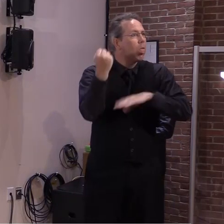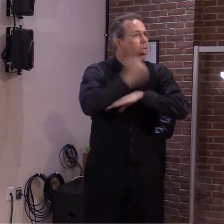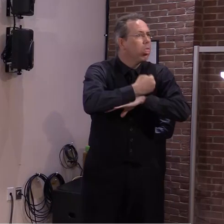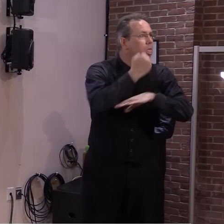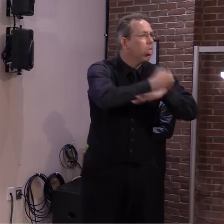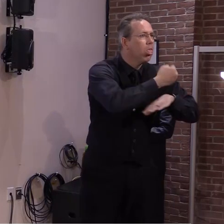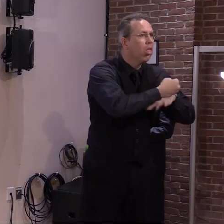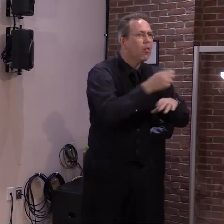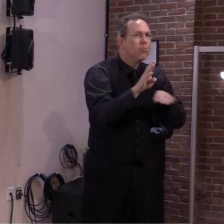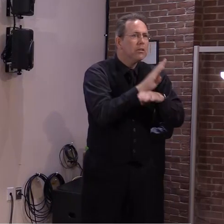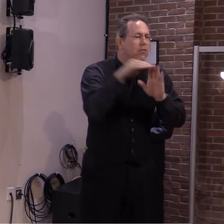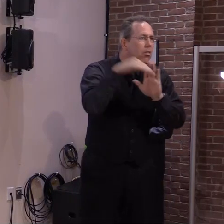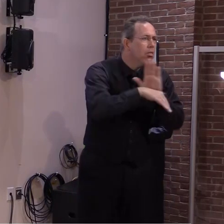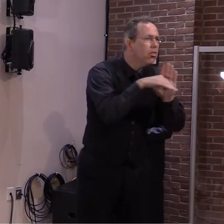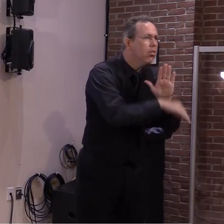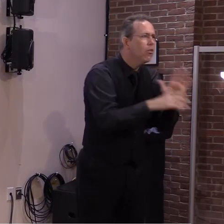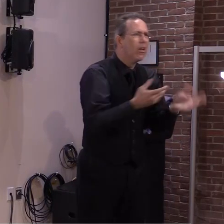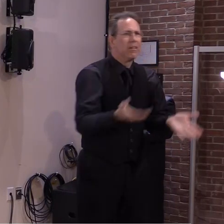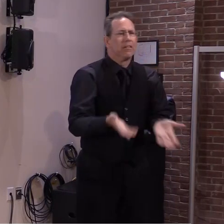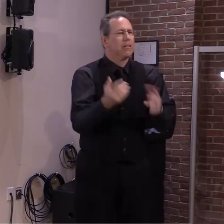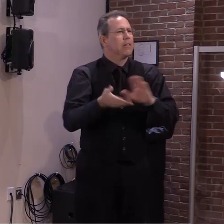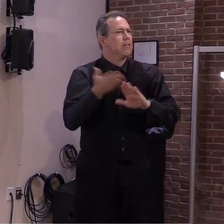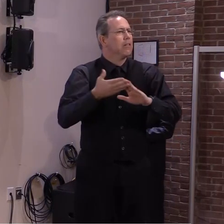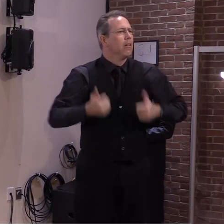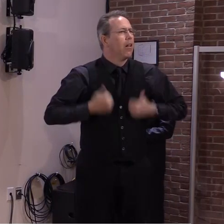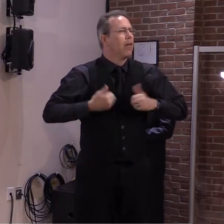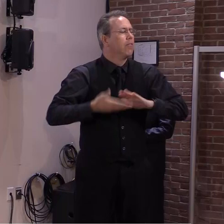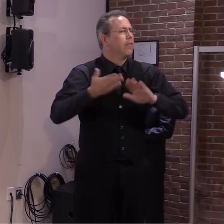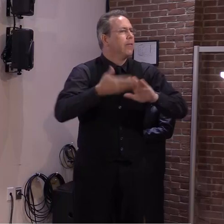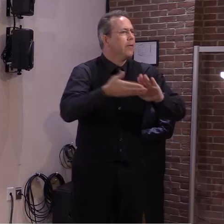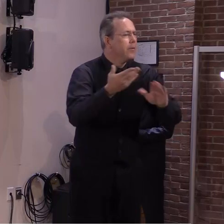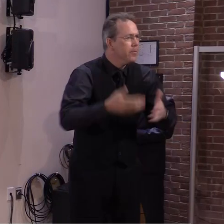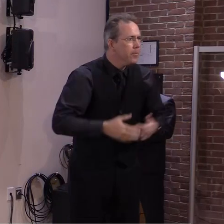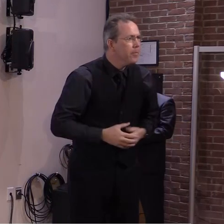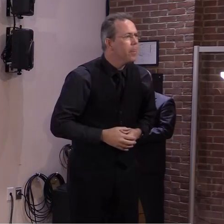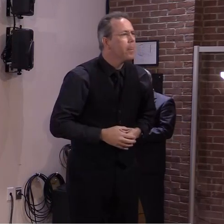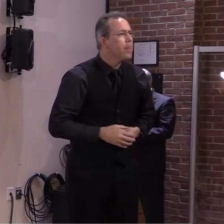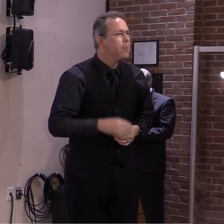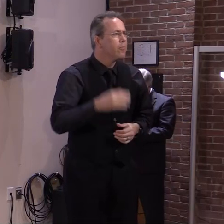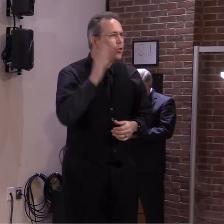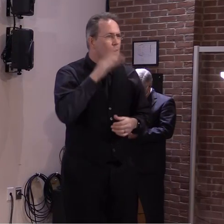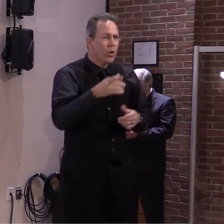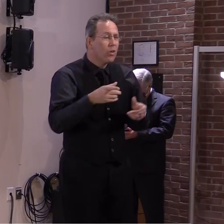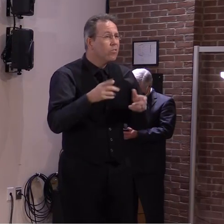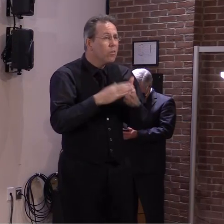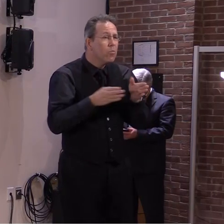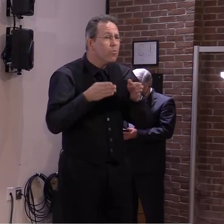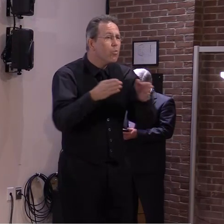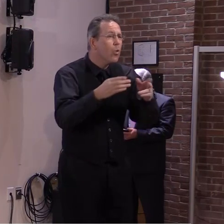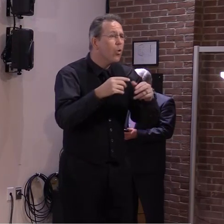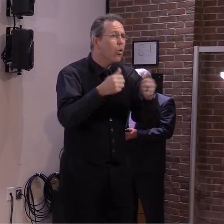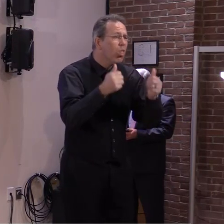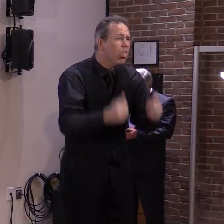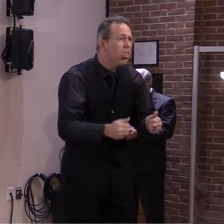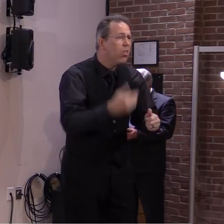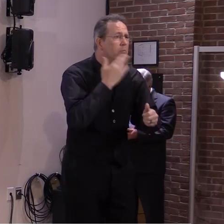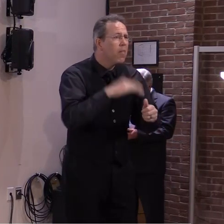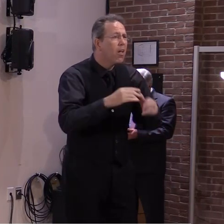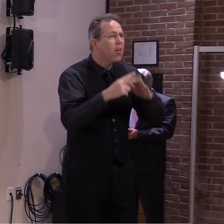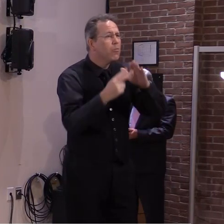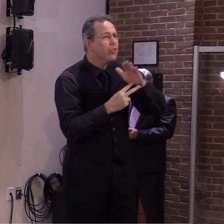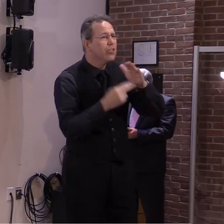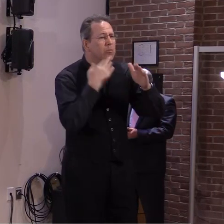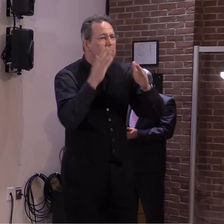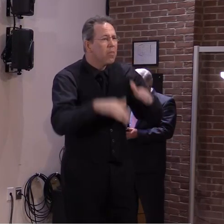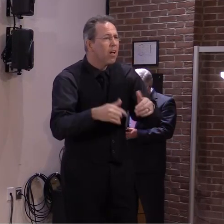that's important to our country. We've seen the dilapidated roads and bridges and so forth, water systems